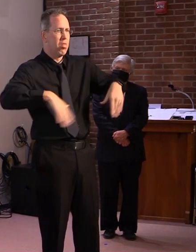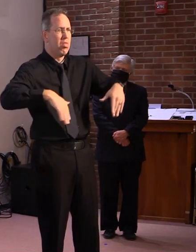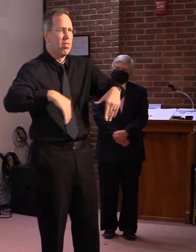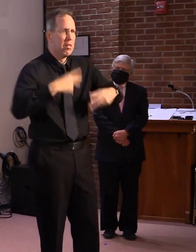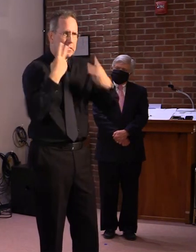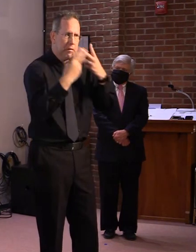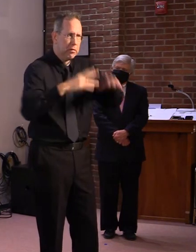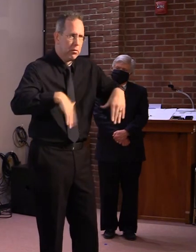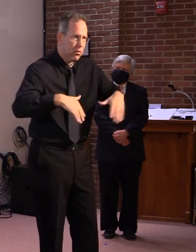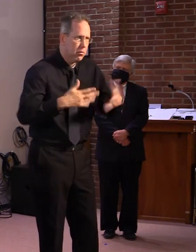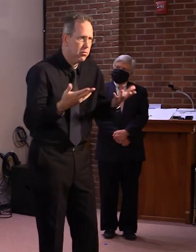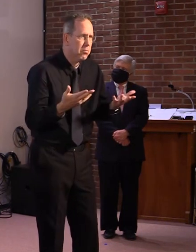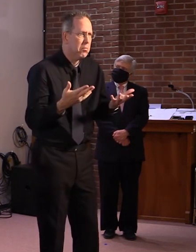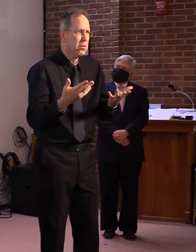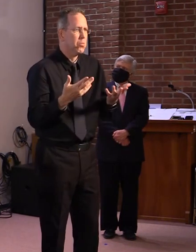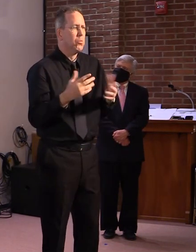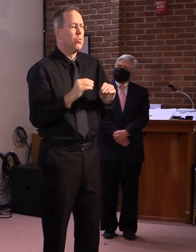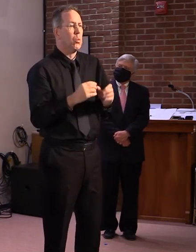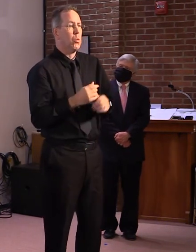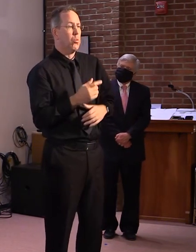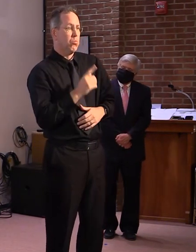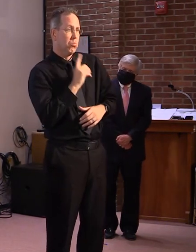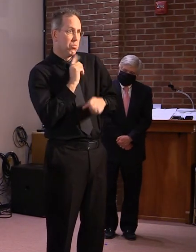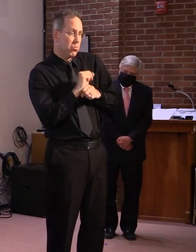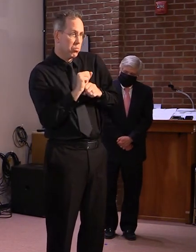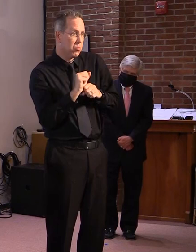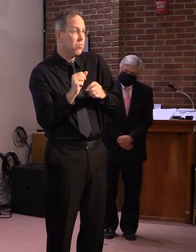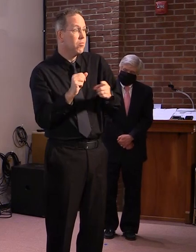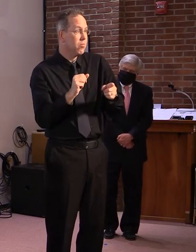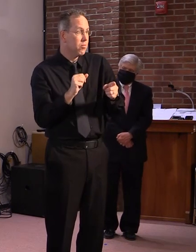Sherling, anything to add to that?